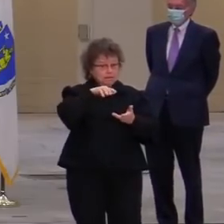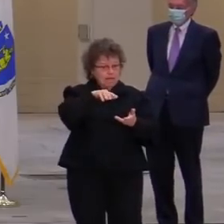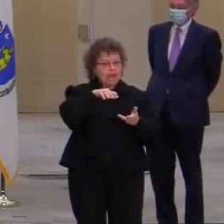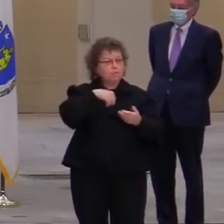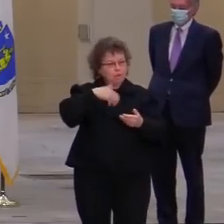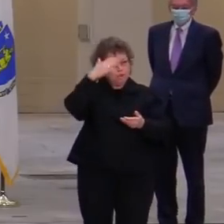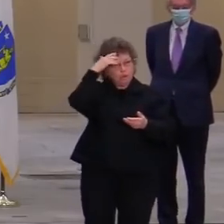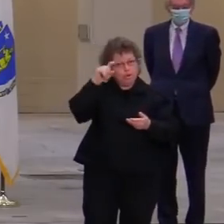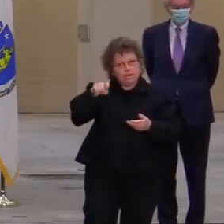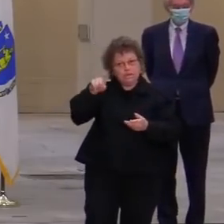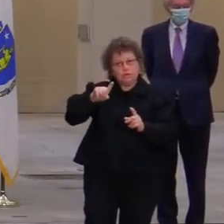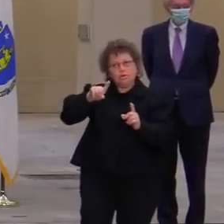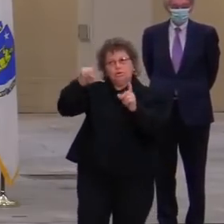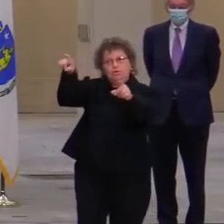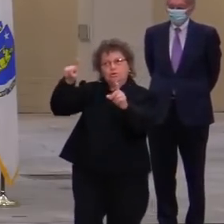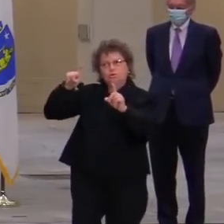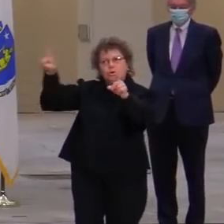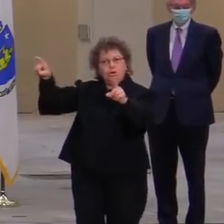are.